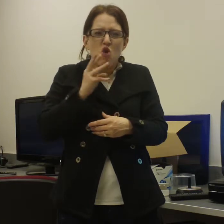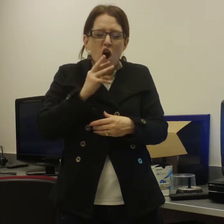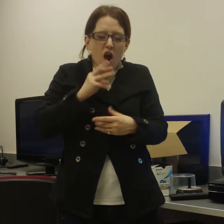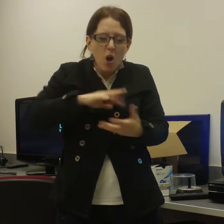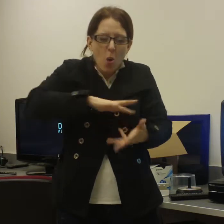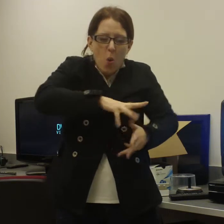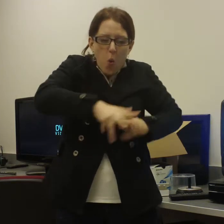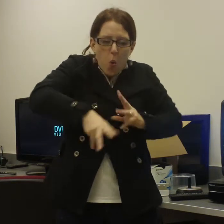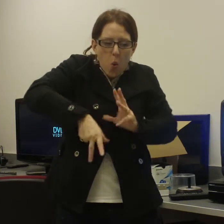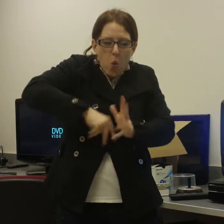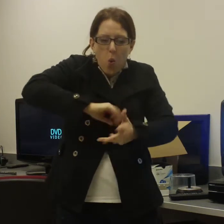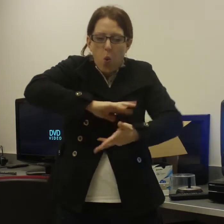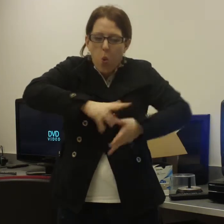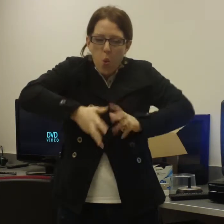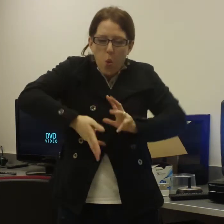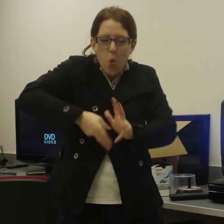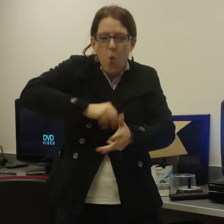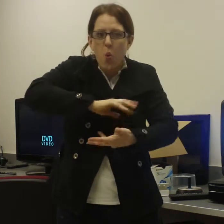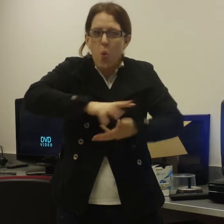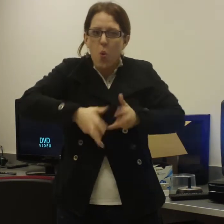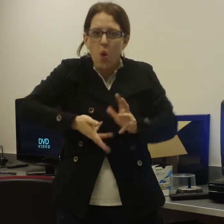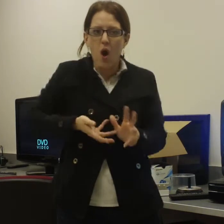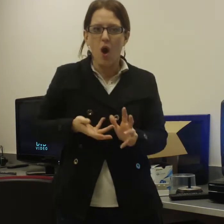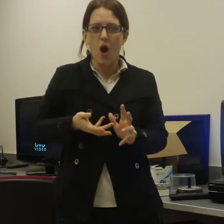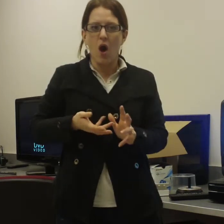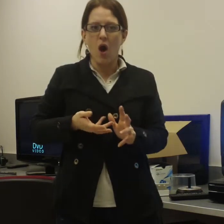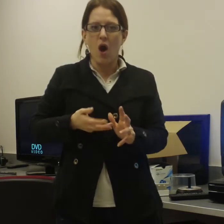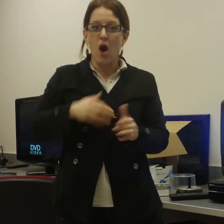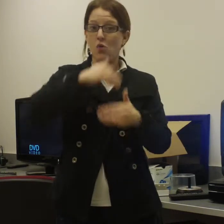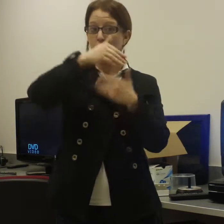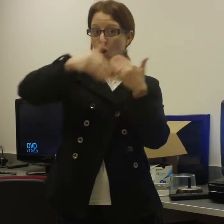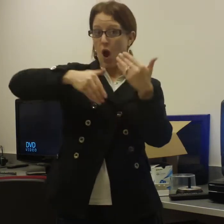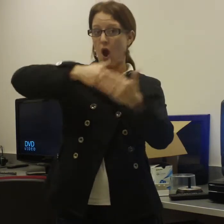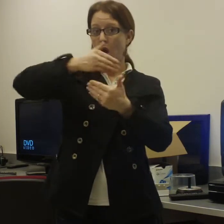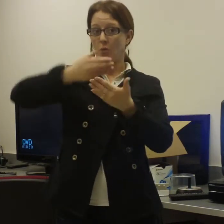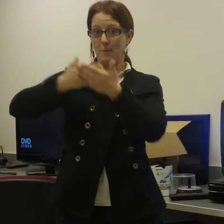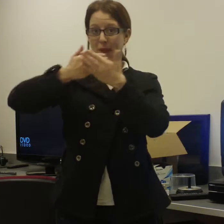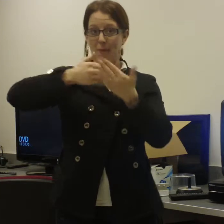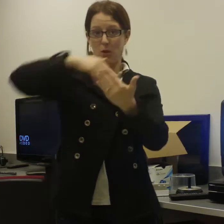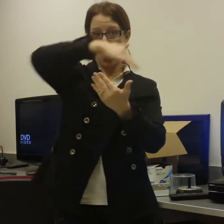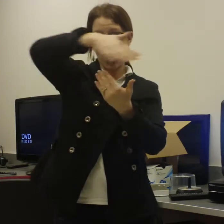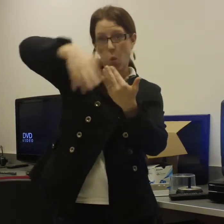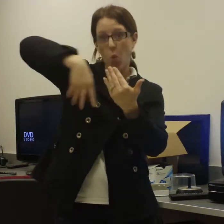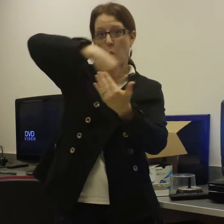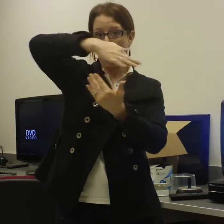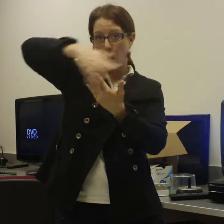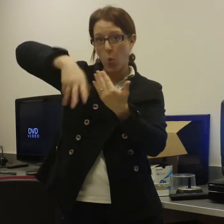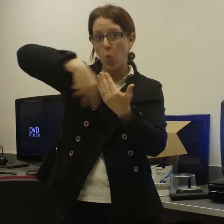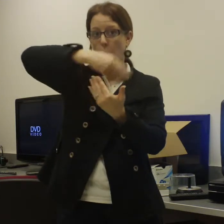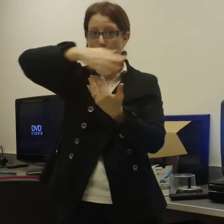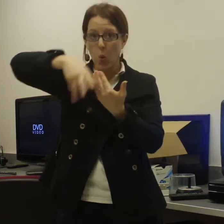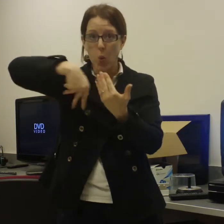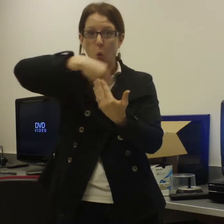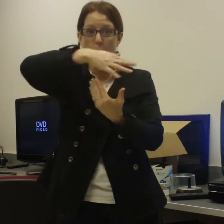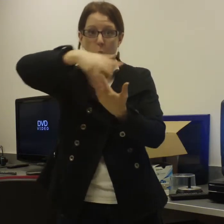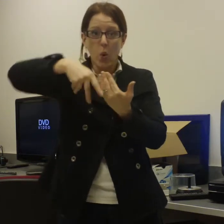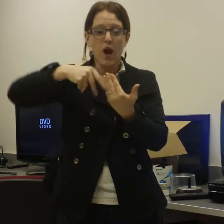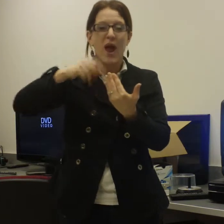system. Okay, but what I wanted to bring in my Rockabye Bunny cord so you can hear what a heartbeat really sounds like. This is an actual recording